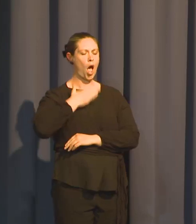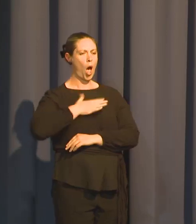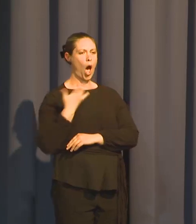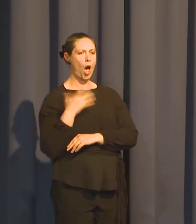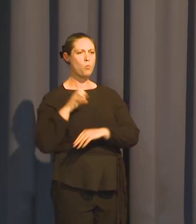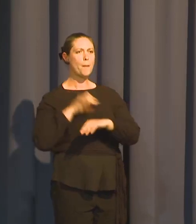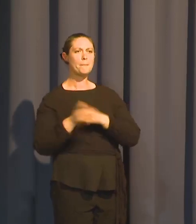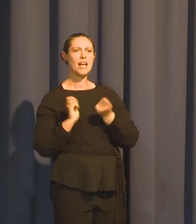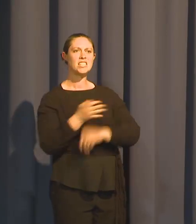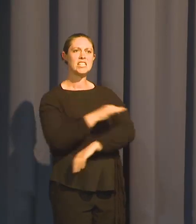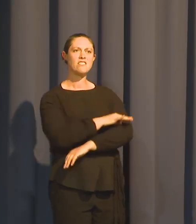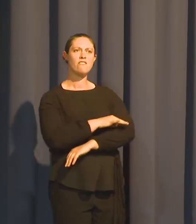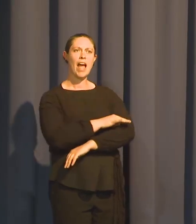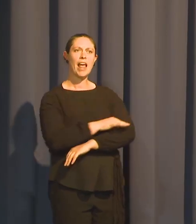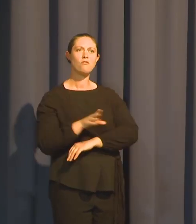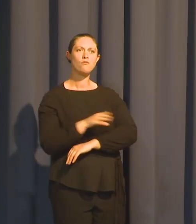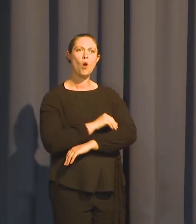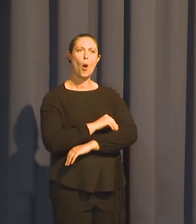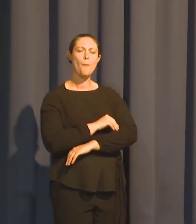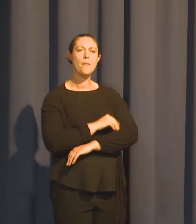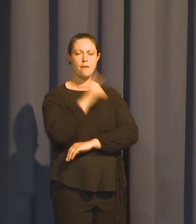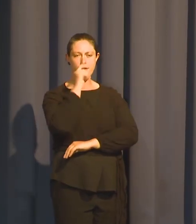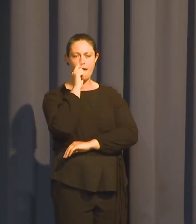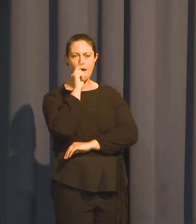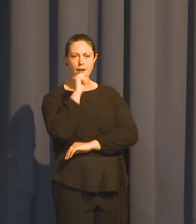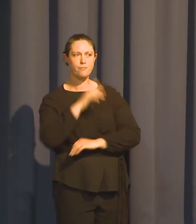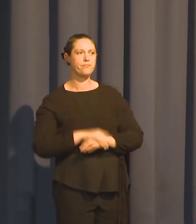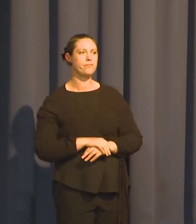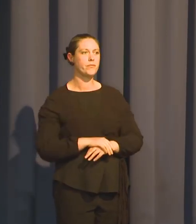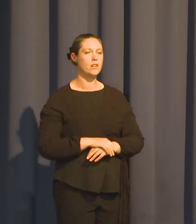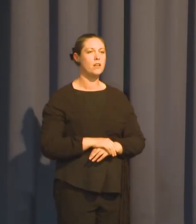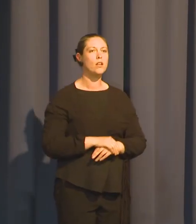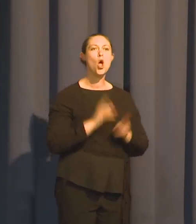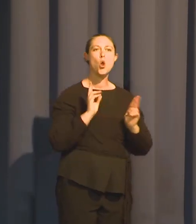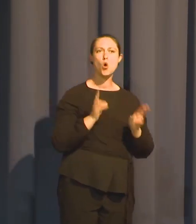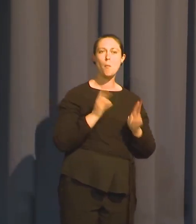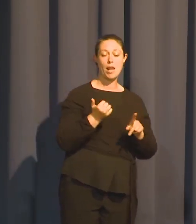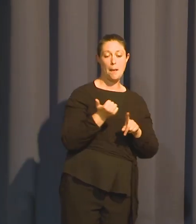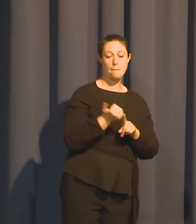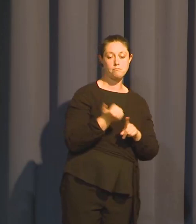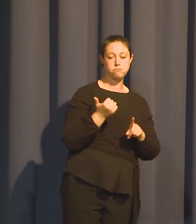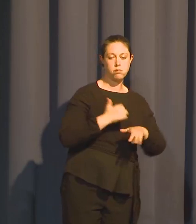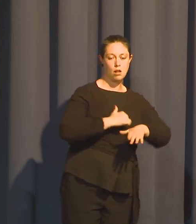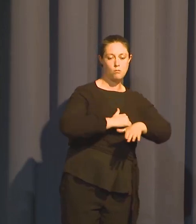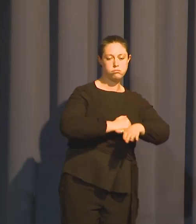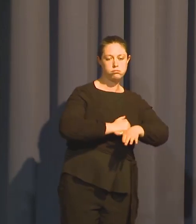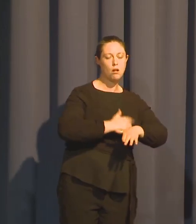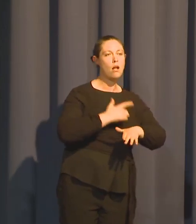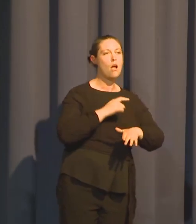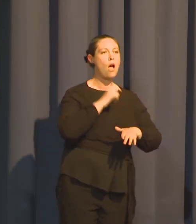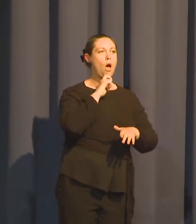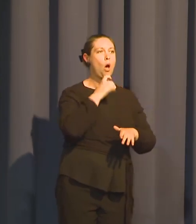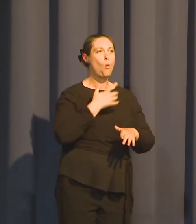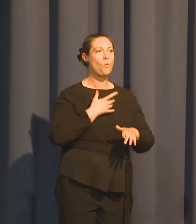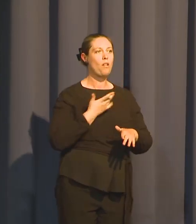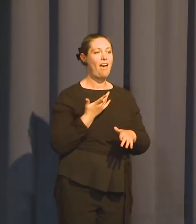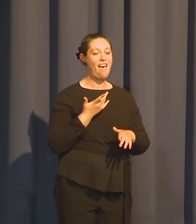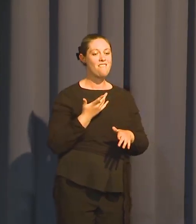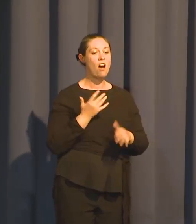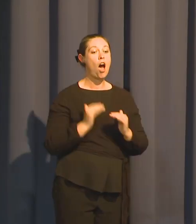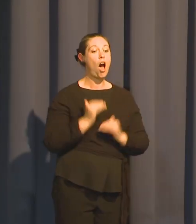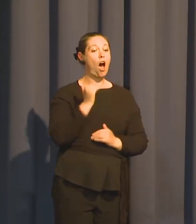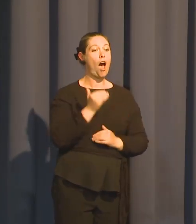finger prick or heel prick test is likely to give higher results as there may be contamination from dust on the